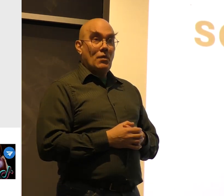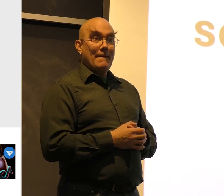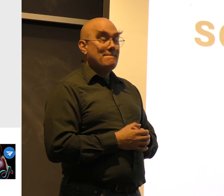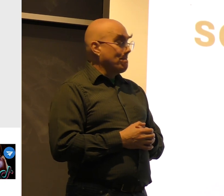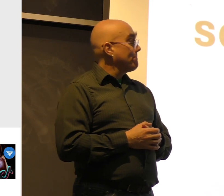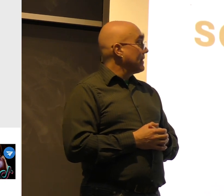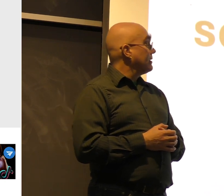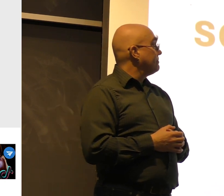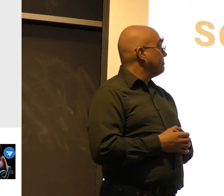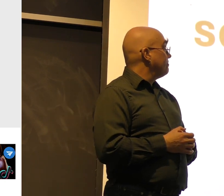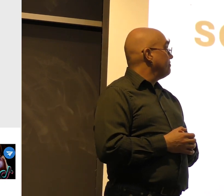what it takes.